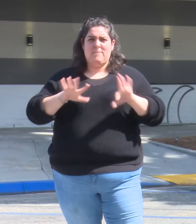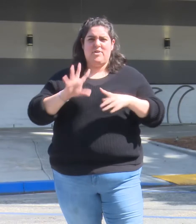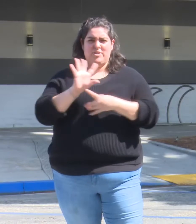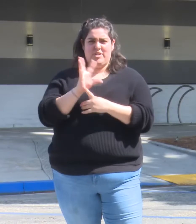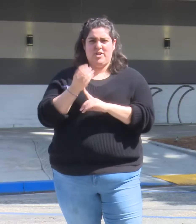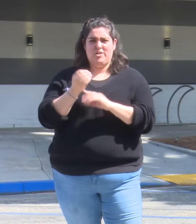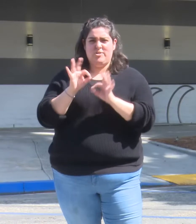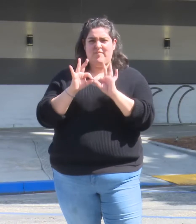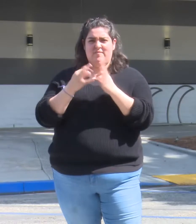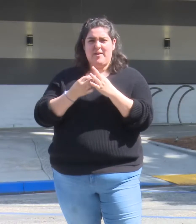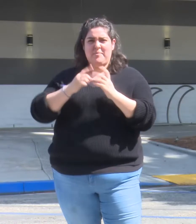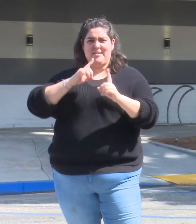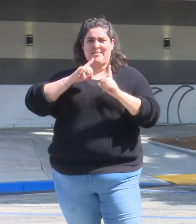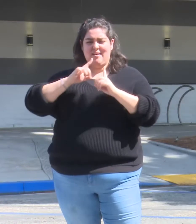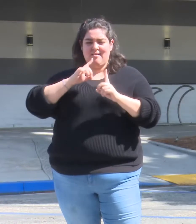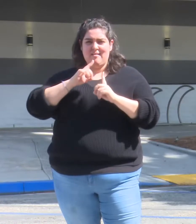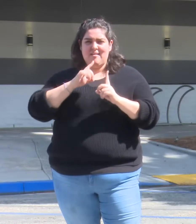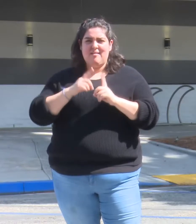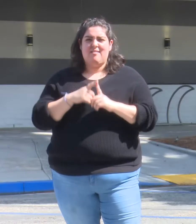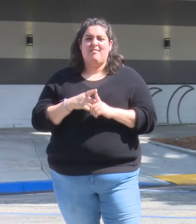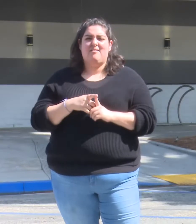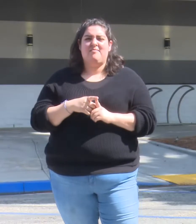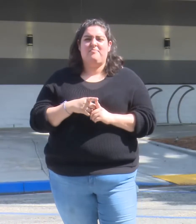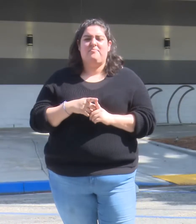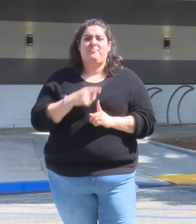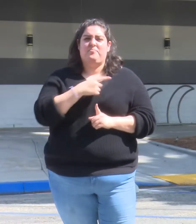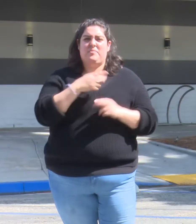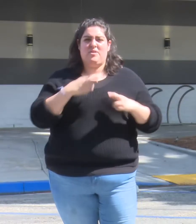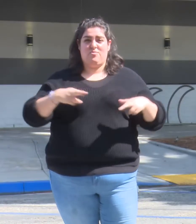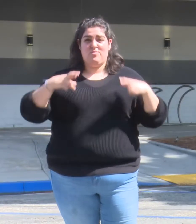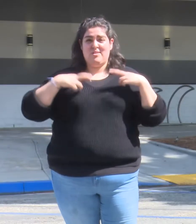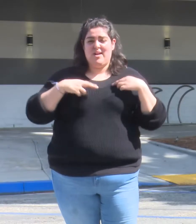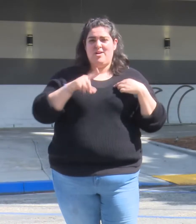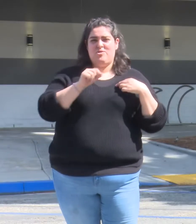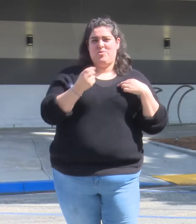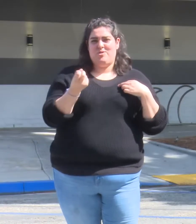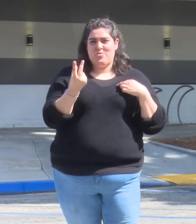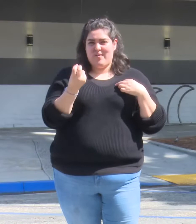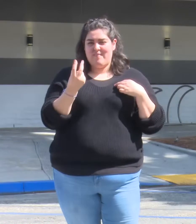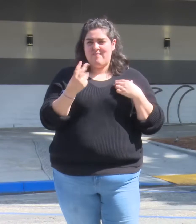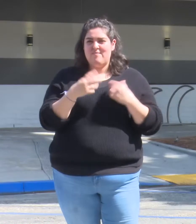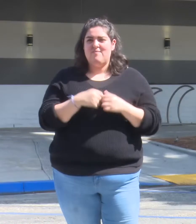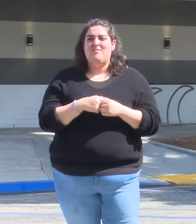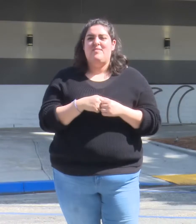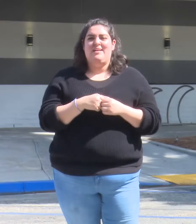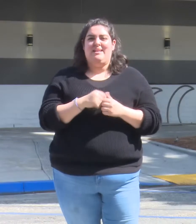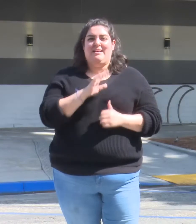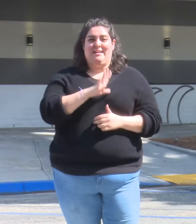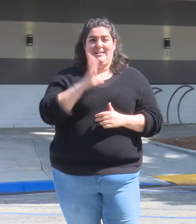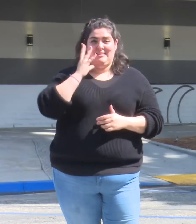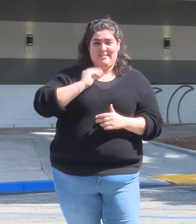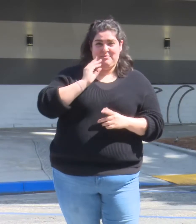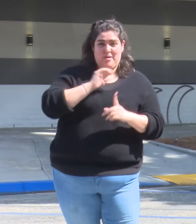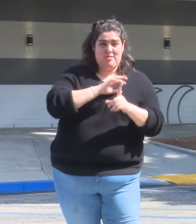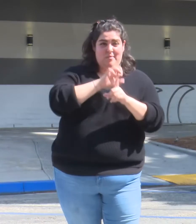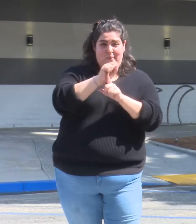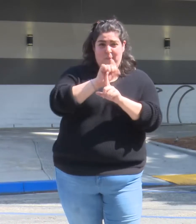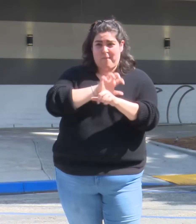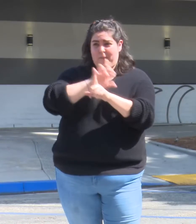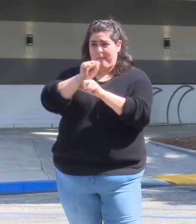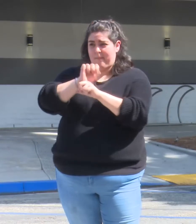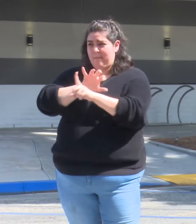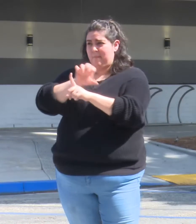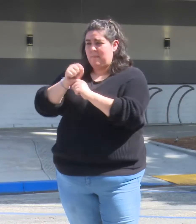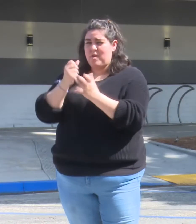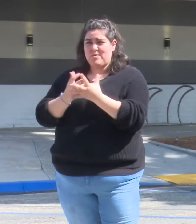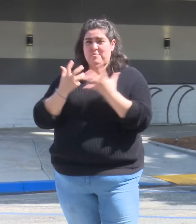the 70s and 80s. Ron retired in 2012. He accomplished a lot in his 22 years. He